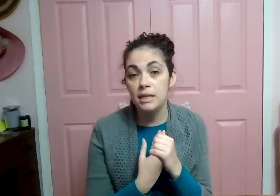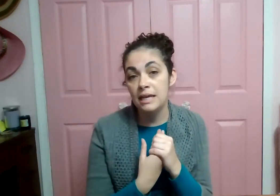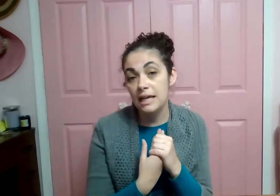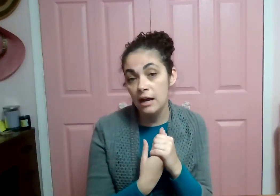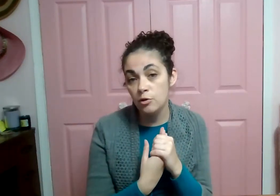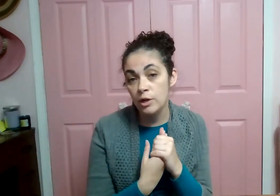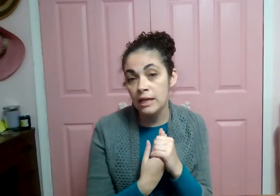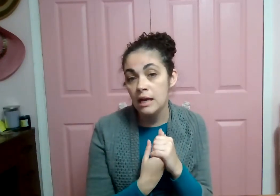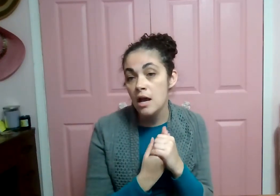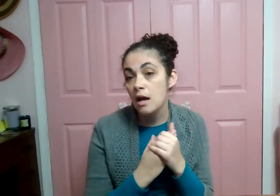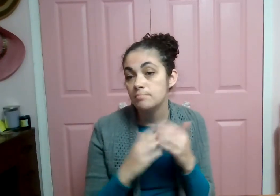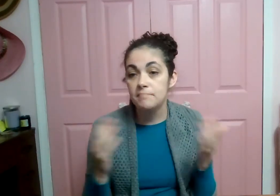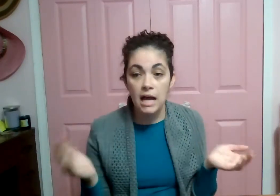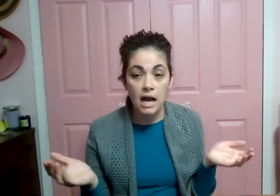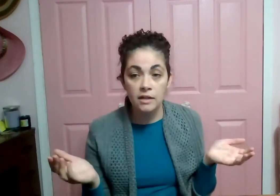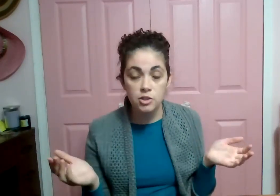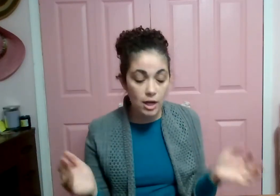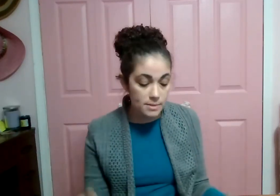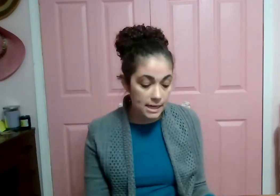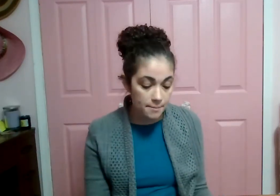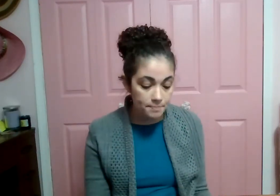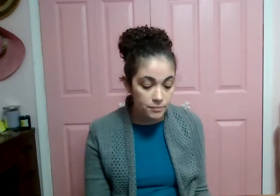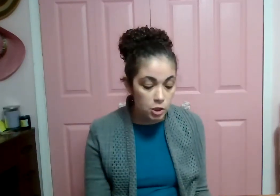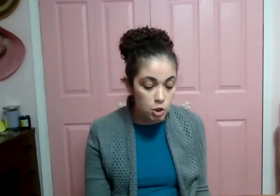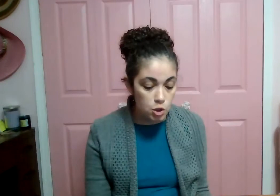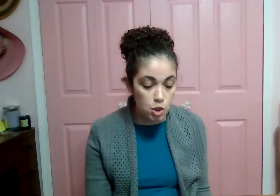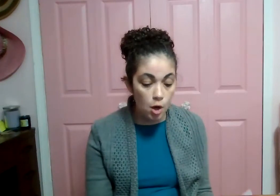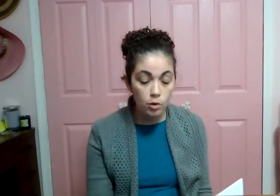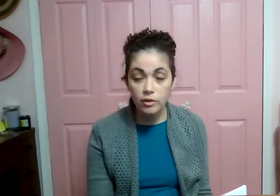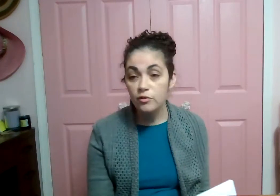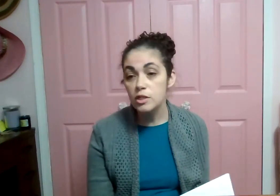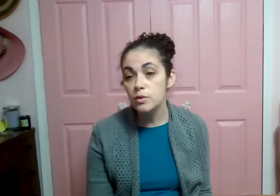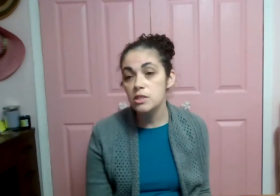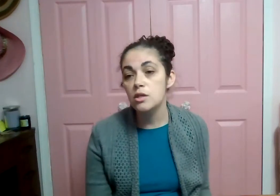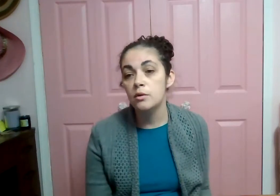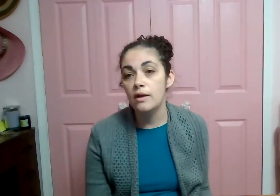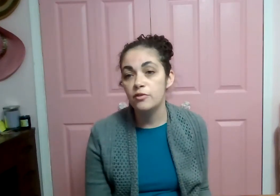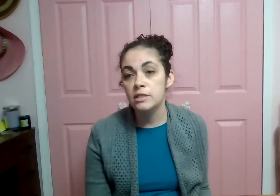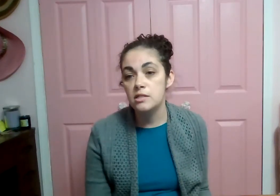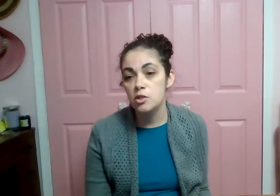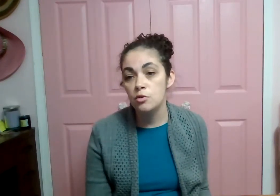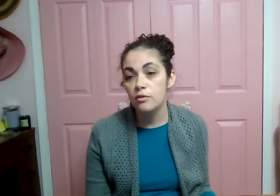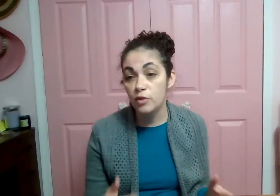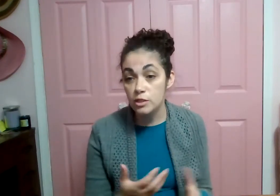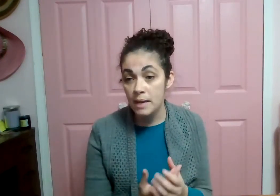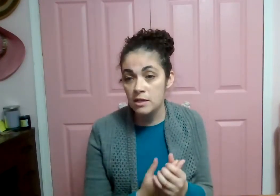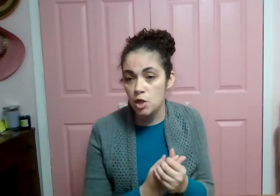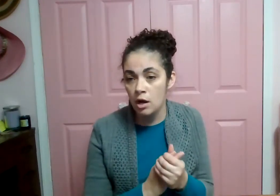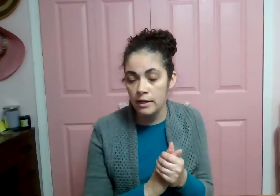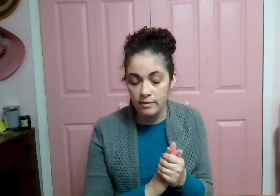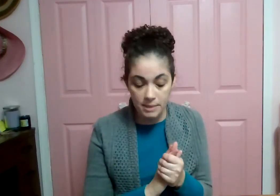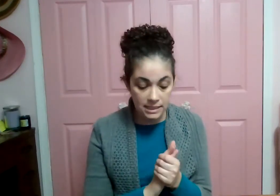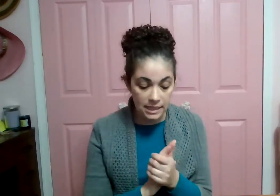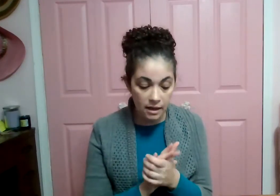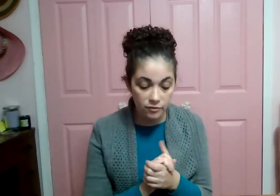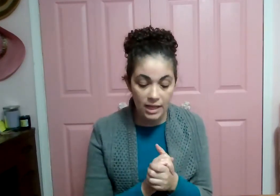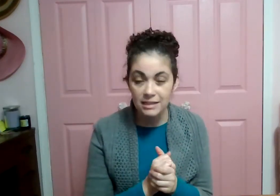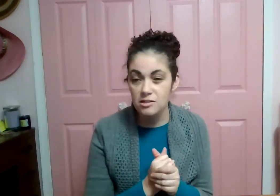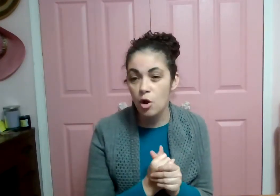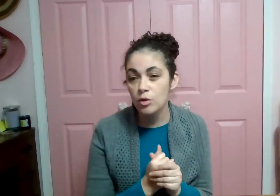be encountering on the job site. So the first one is going to reference to the first page on the PDF, and it's called